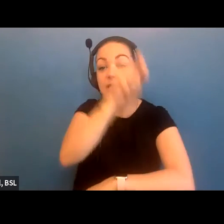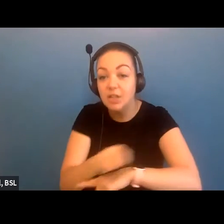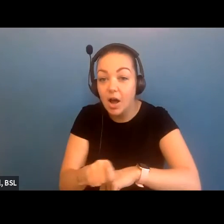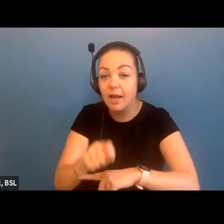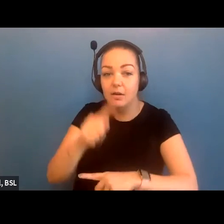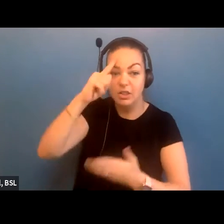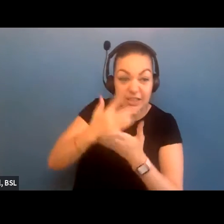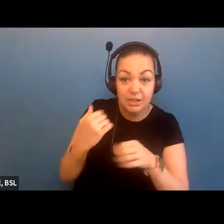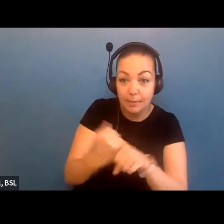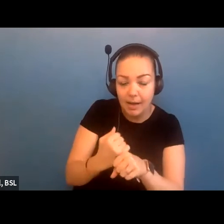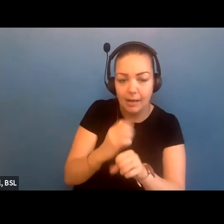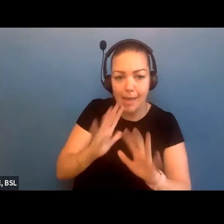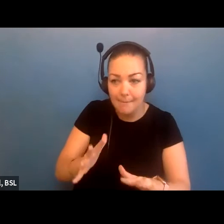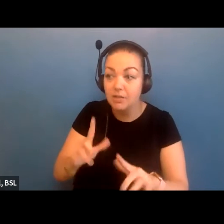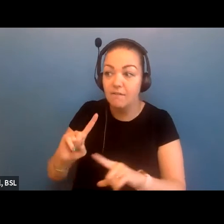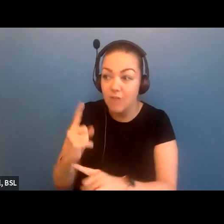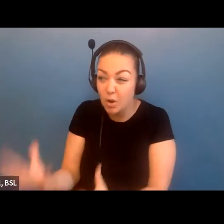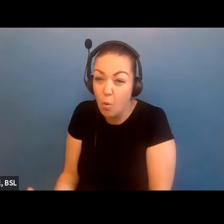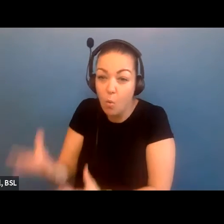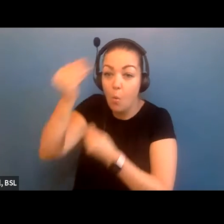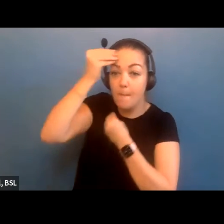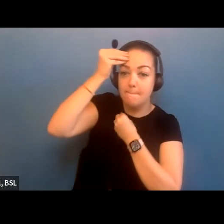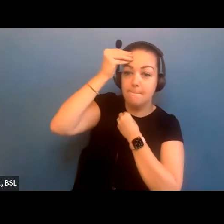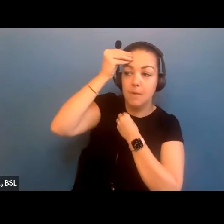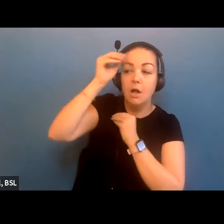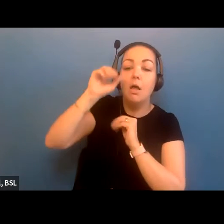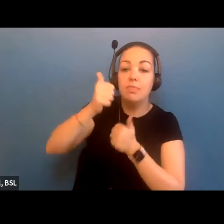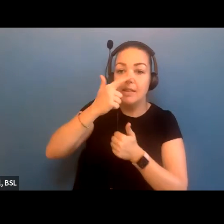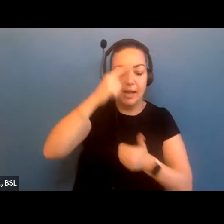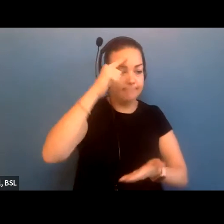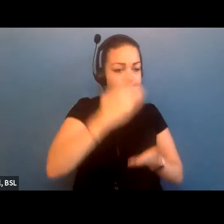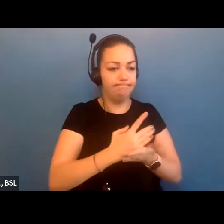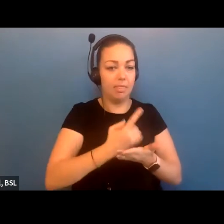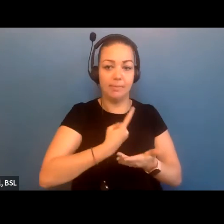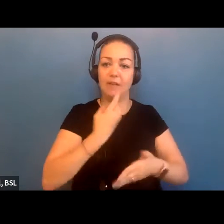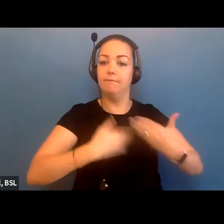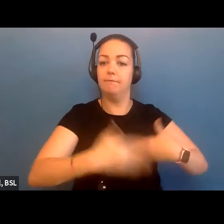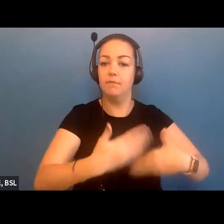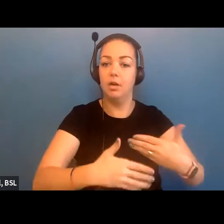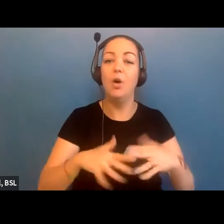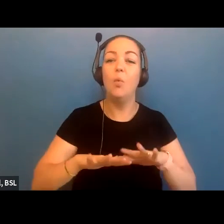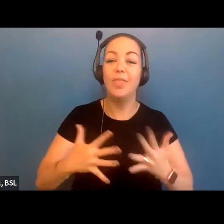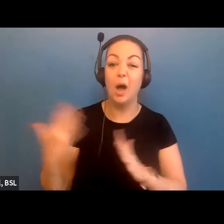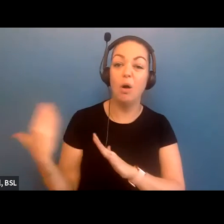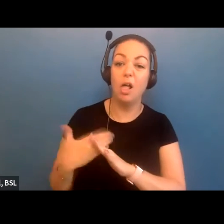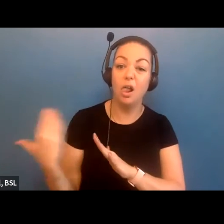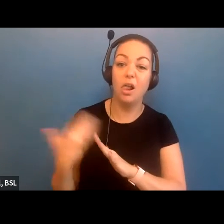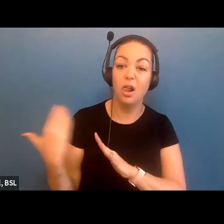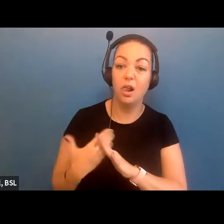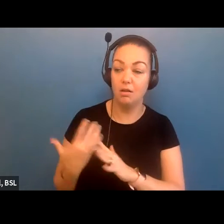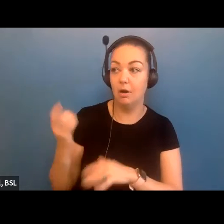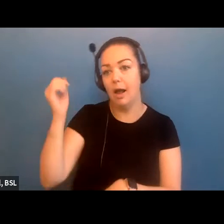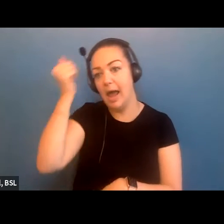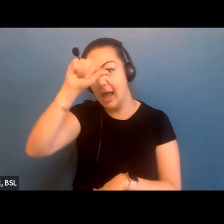making informed and inclusive choices of their own without relying on interventions from so-called experts.